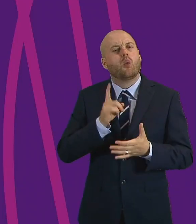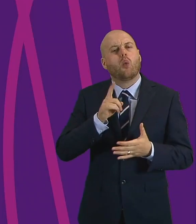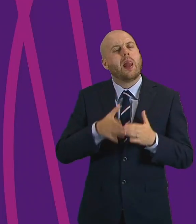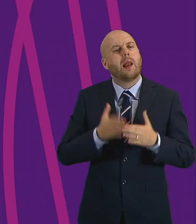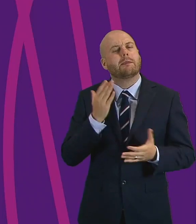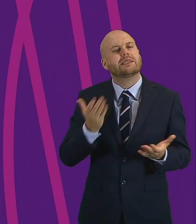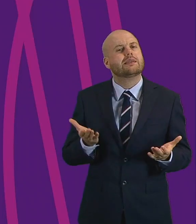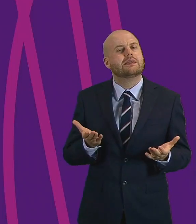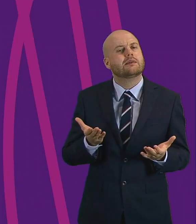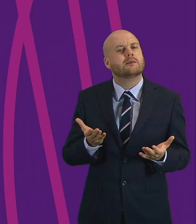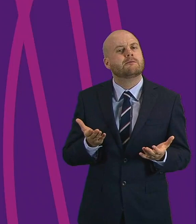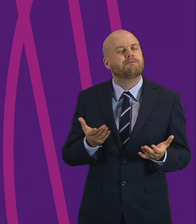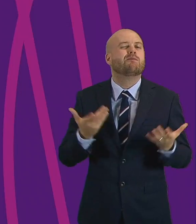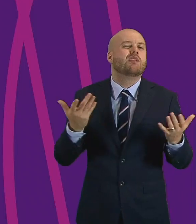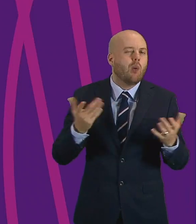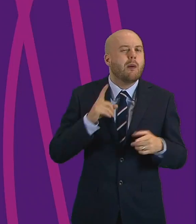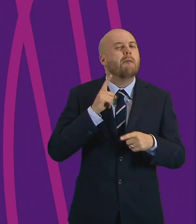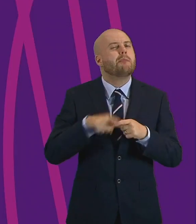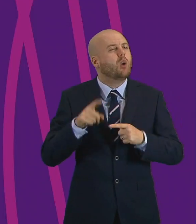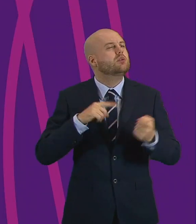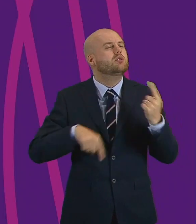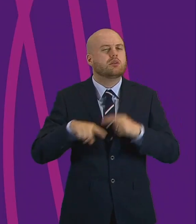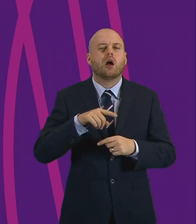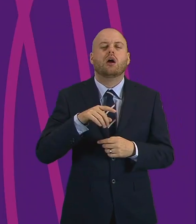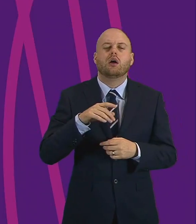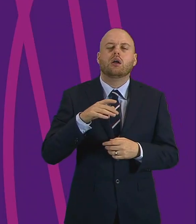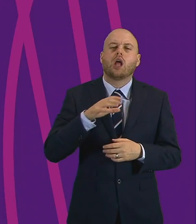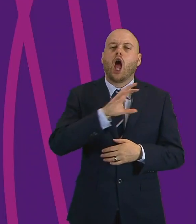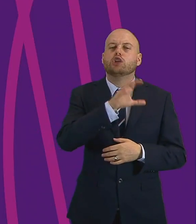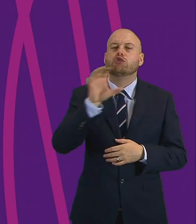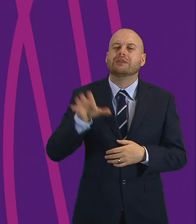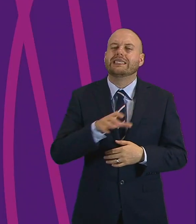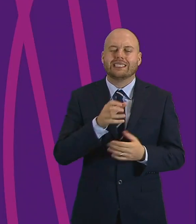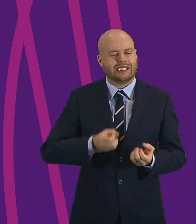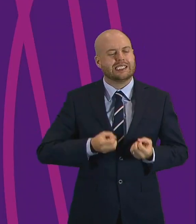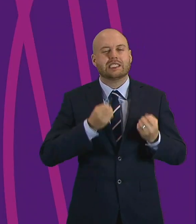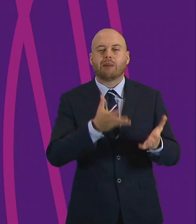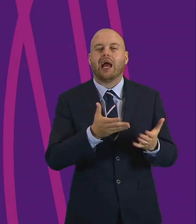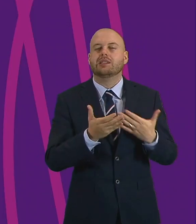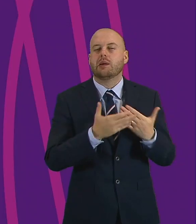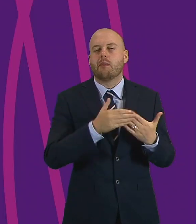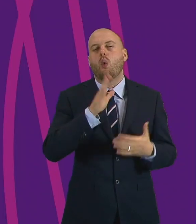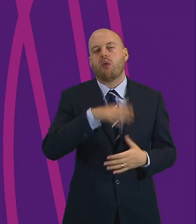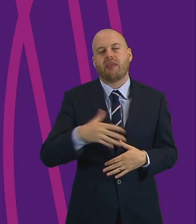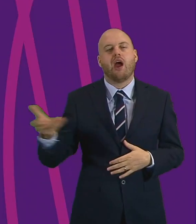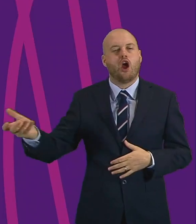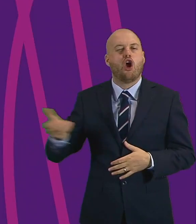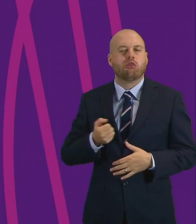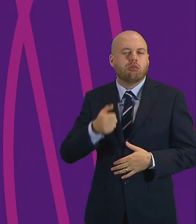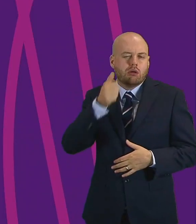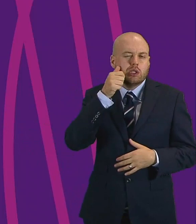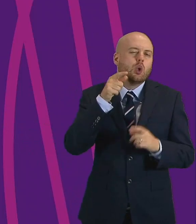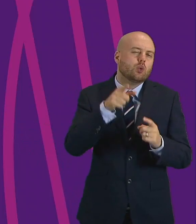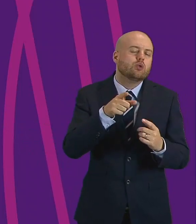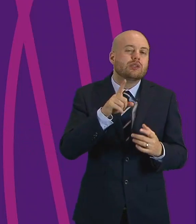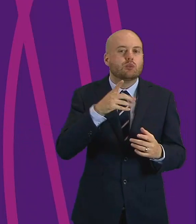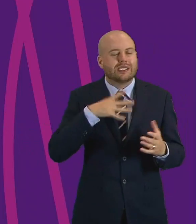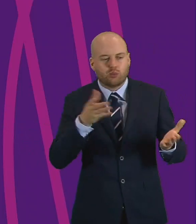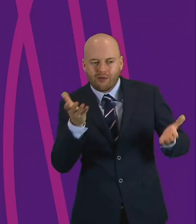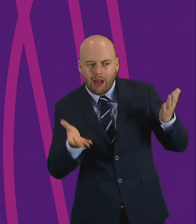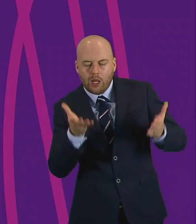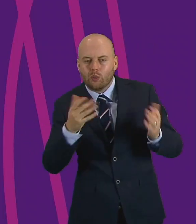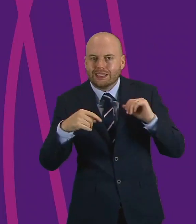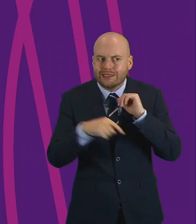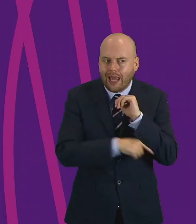much more than it earned, inflation has often been allowed to rise in order to reduce the value of the debt. That also tends to mean